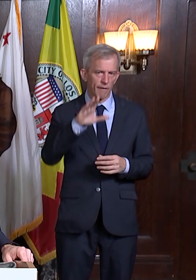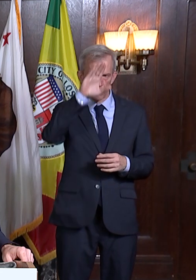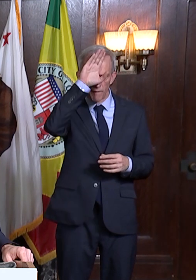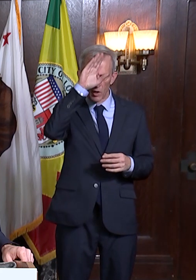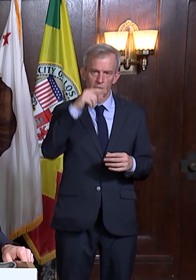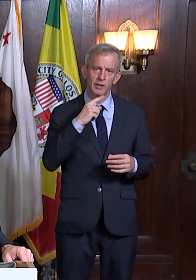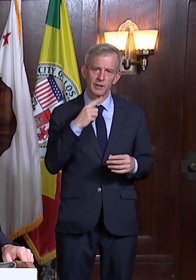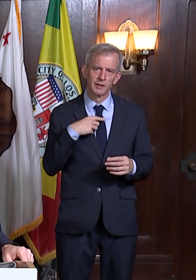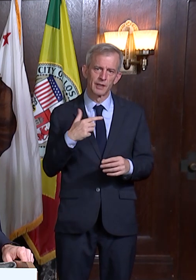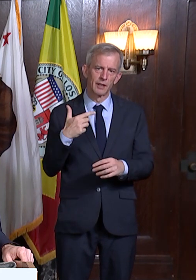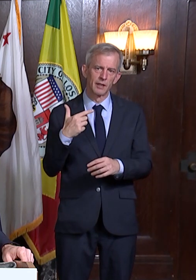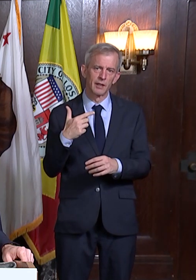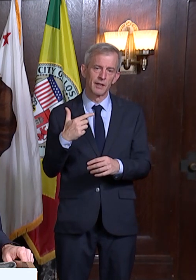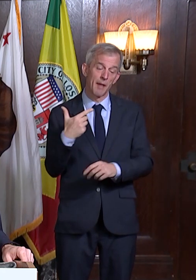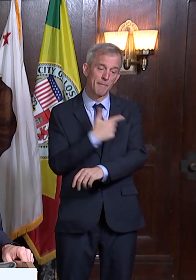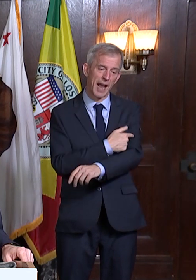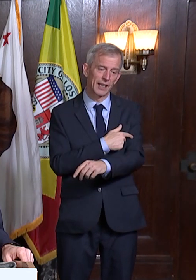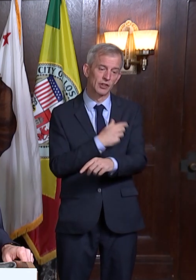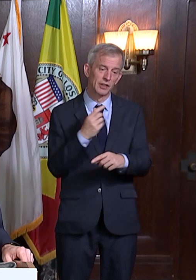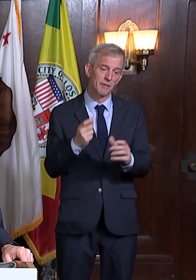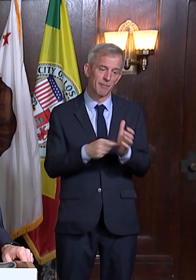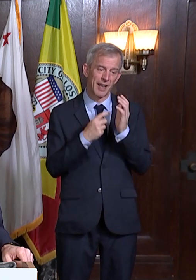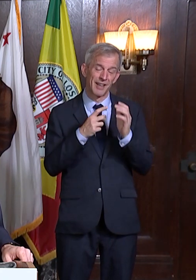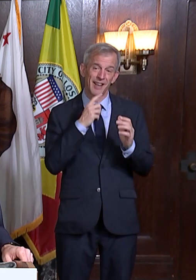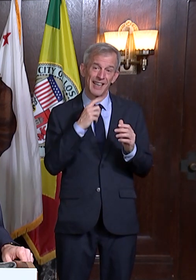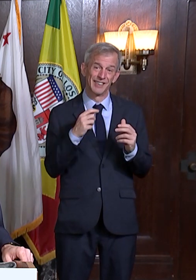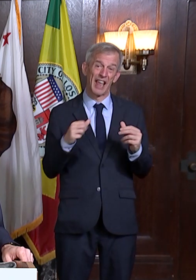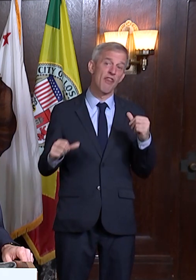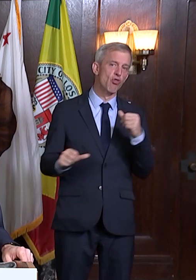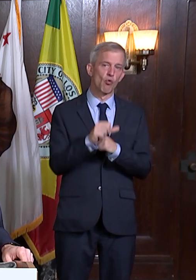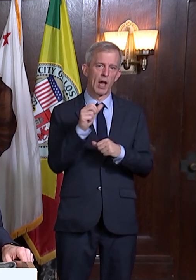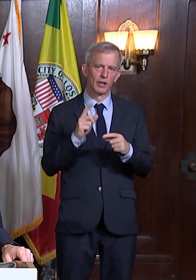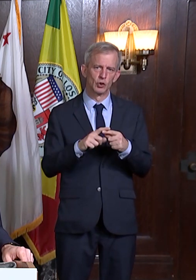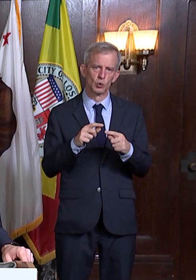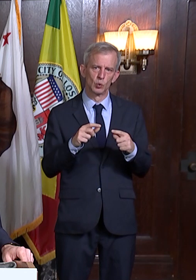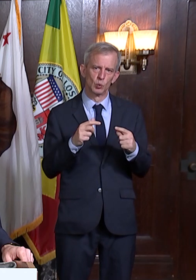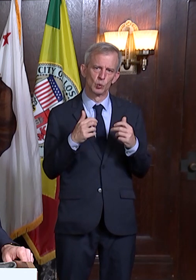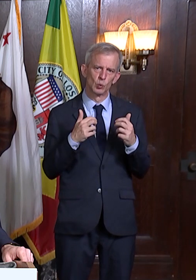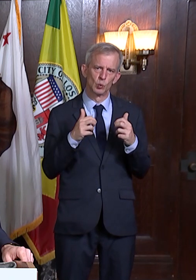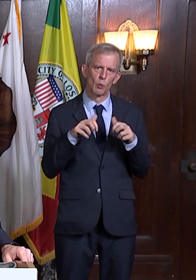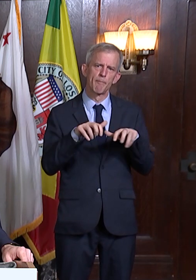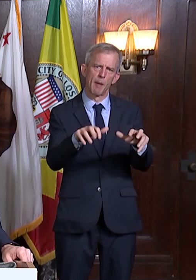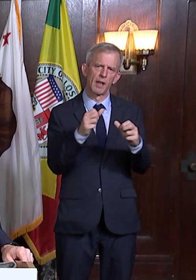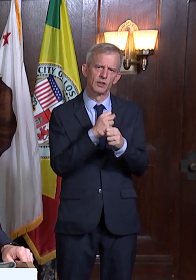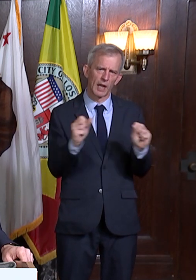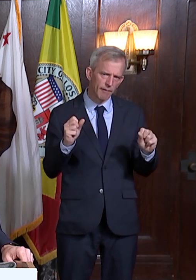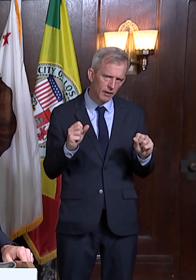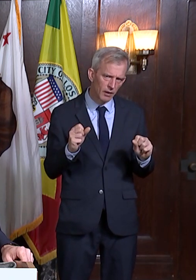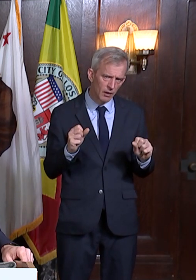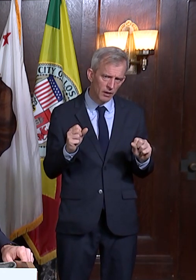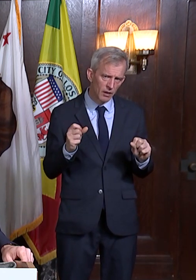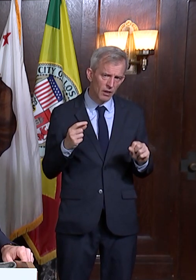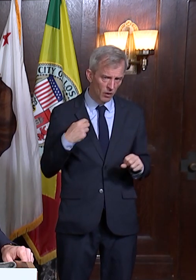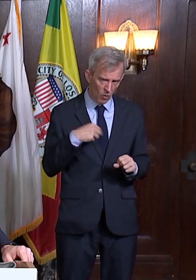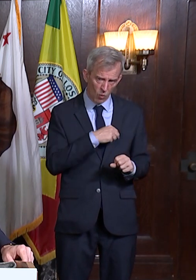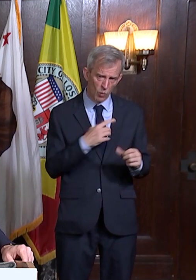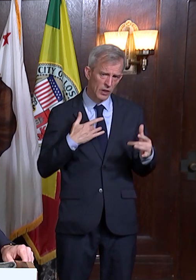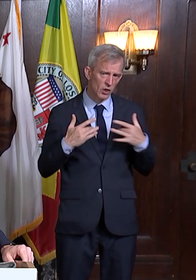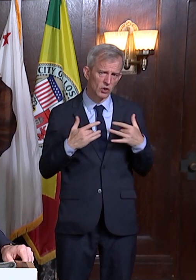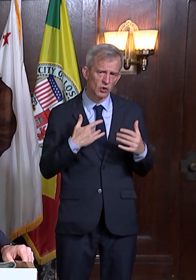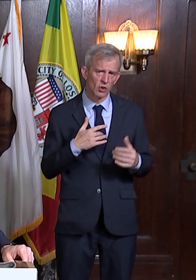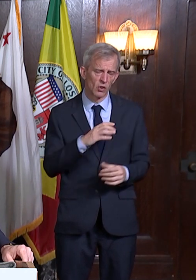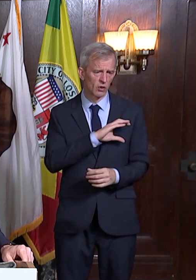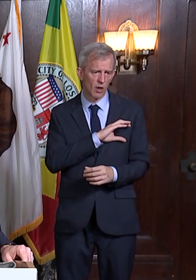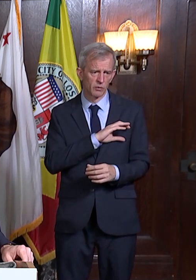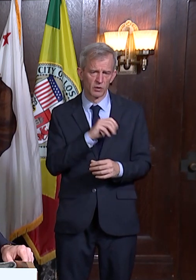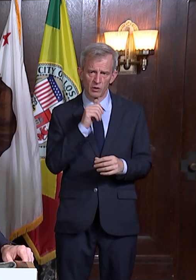threat to public safety. That's a quote. For people concerned about law enforcement departments not having enough resources to keep them safe, what do you want